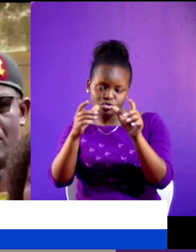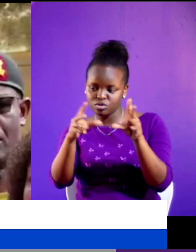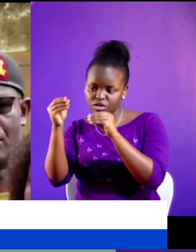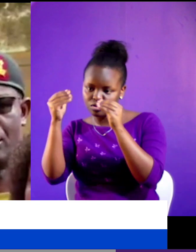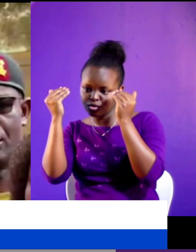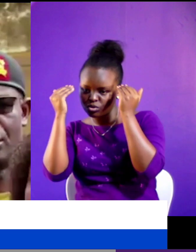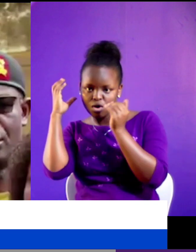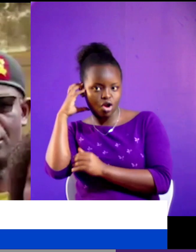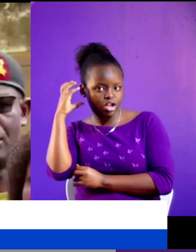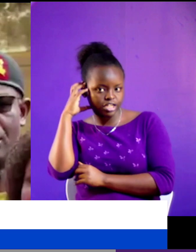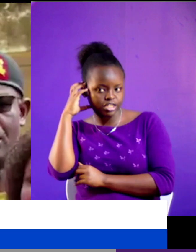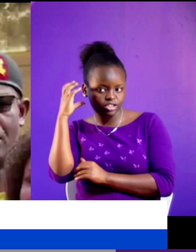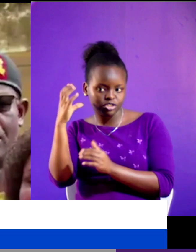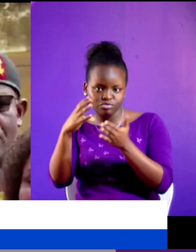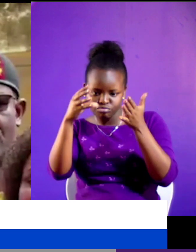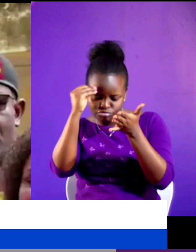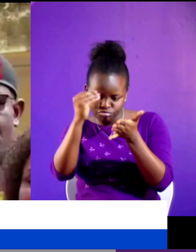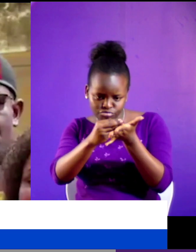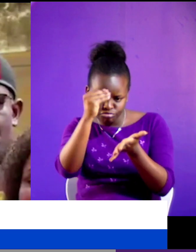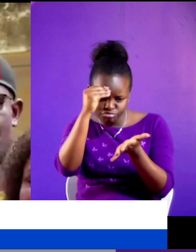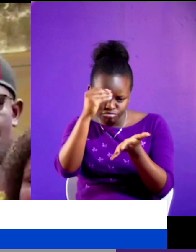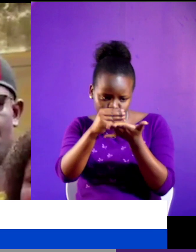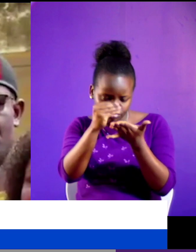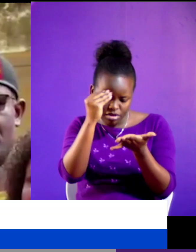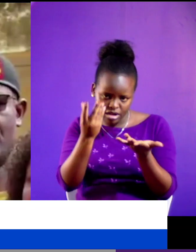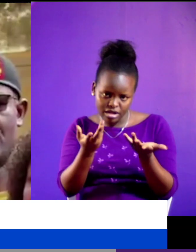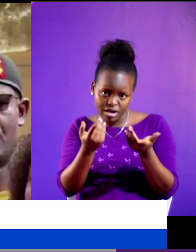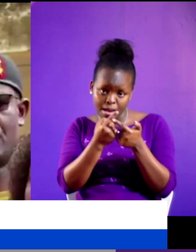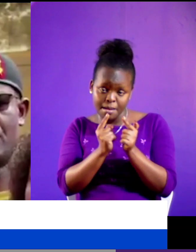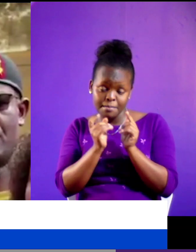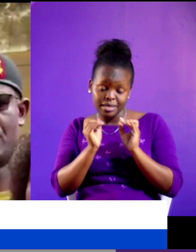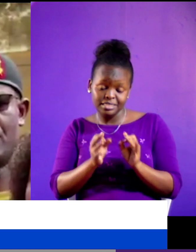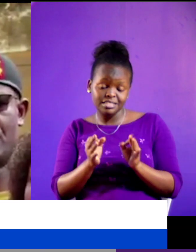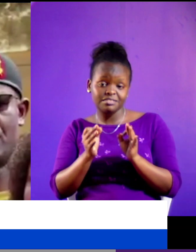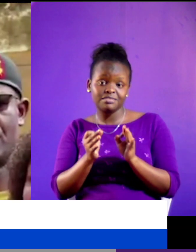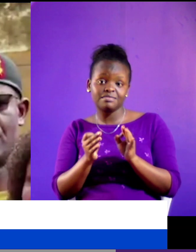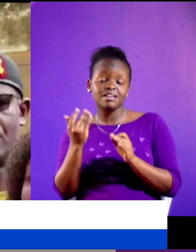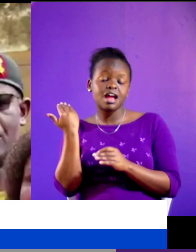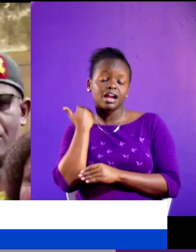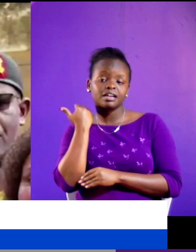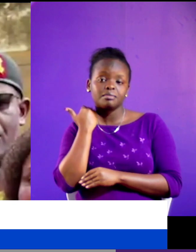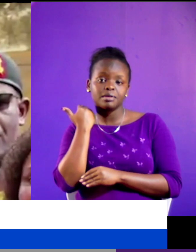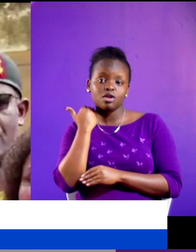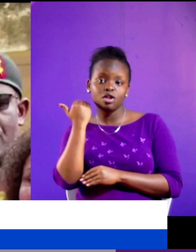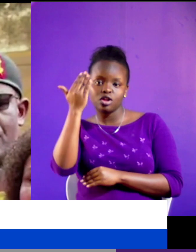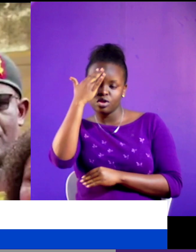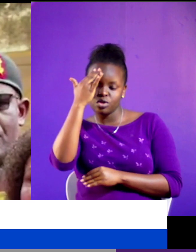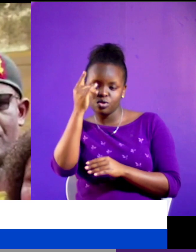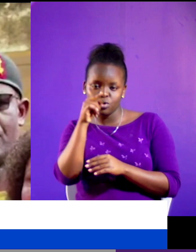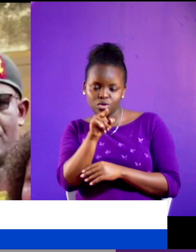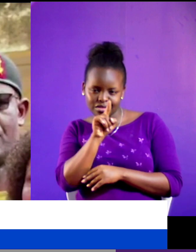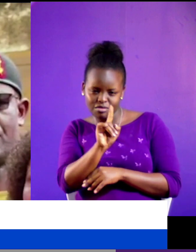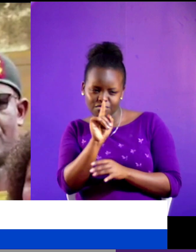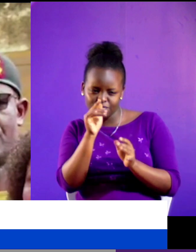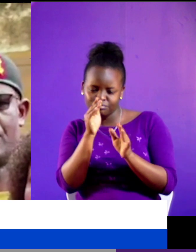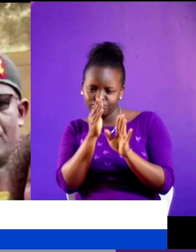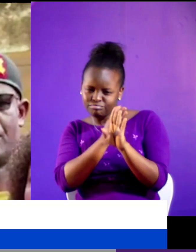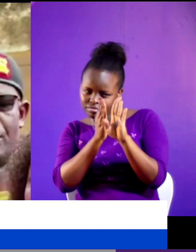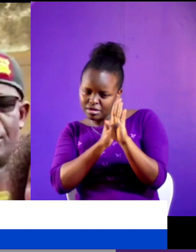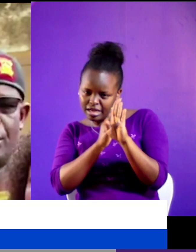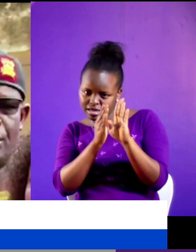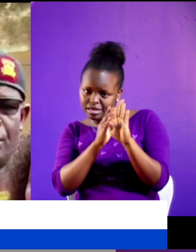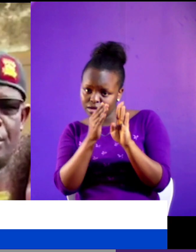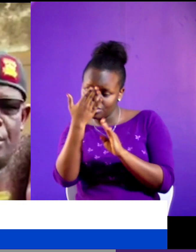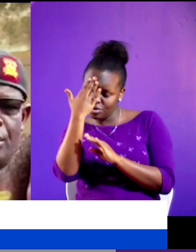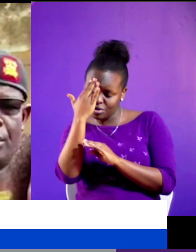to Uzome, you know. Lakini if you are a criminal and you know you are on the run and you know you have committed an